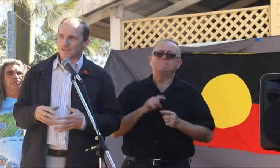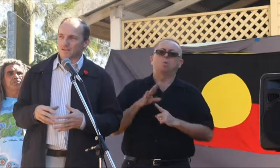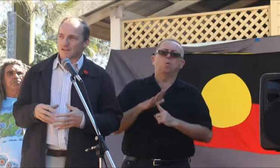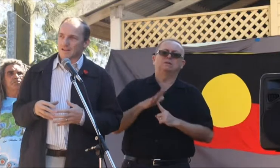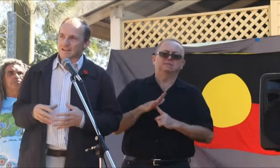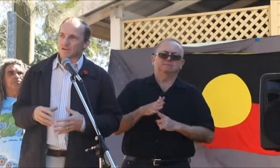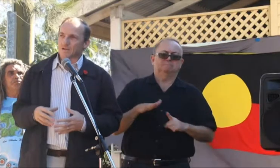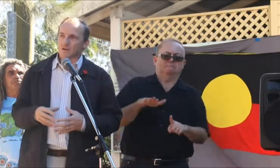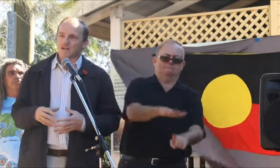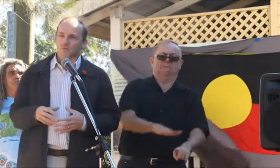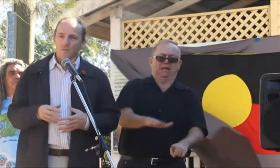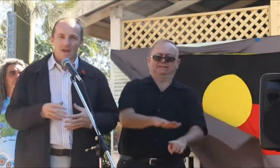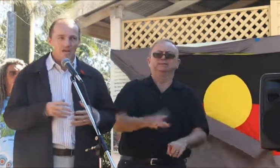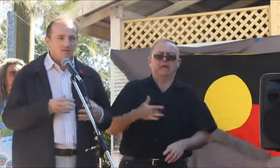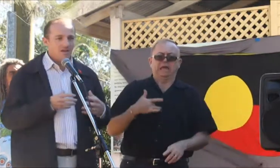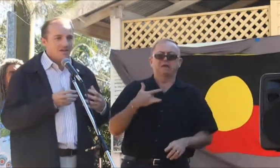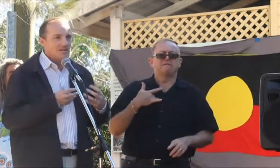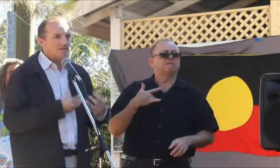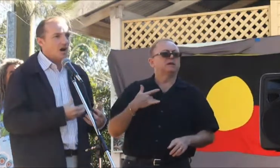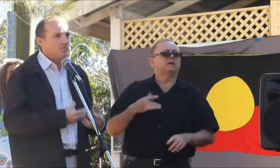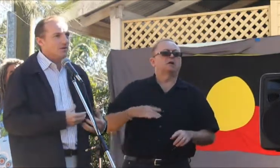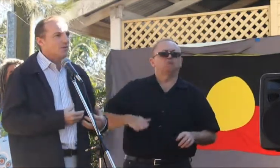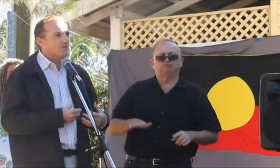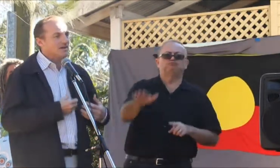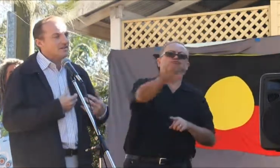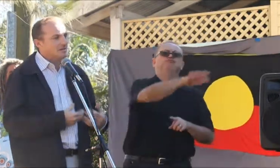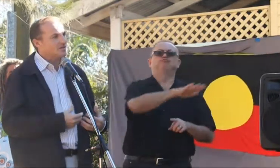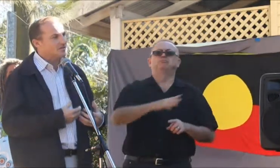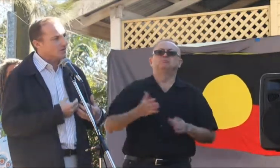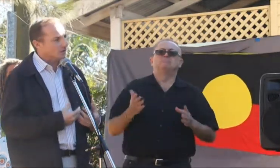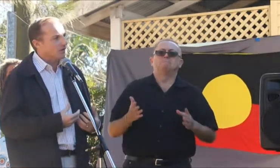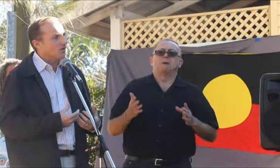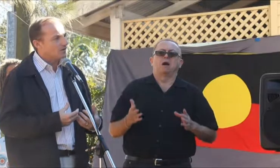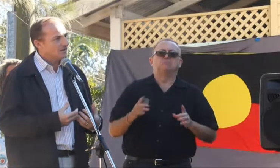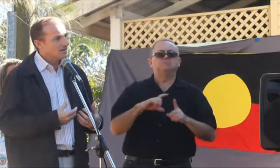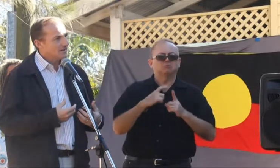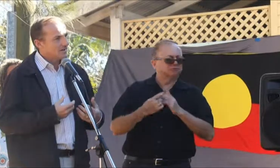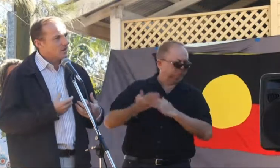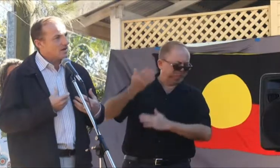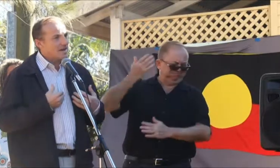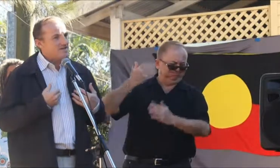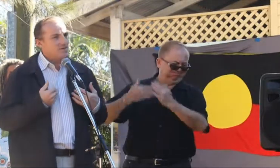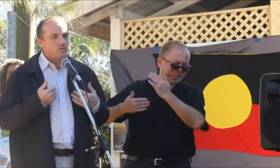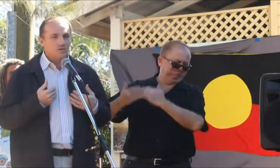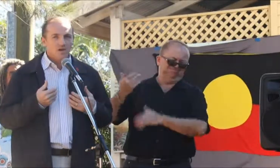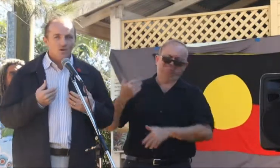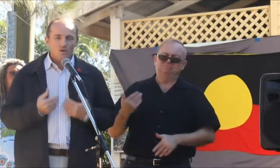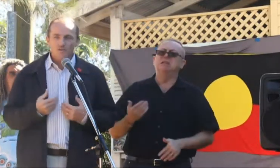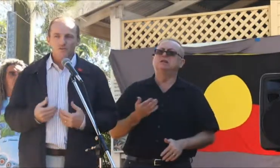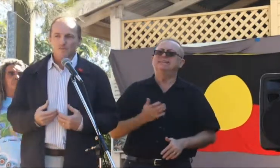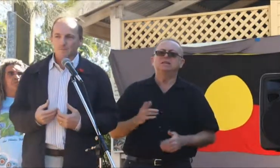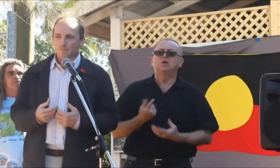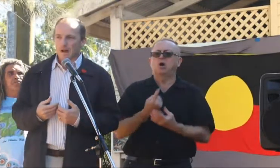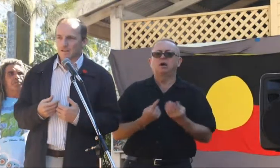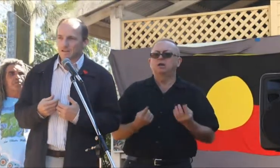to us in living in a region where we have such a vibrant culture that has existed for so long that we need to not